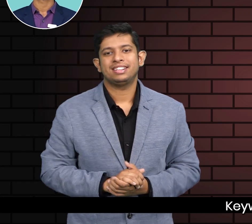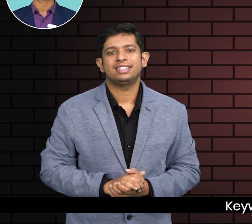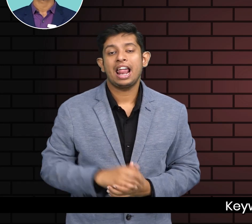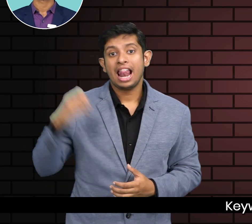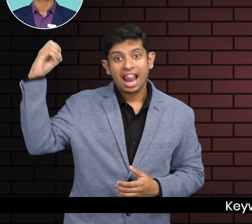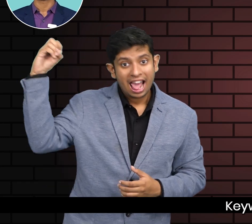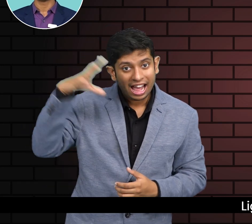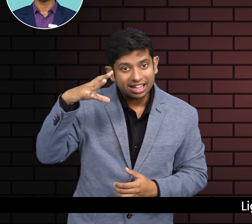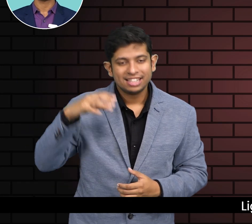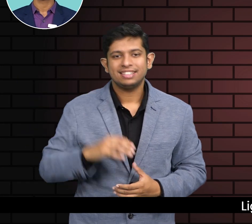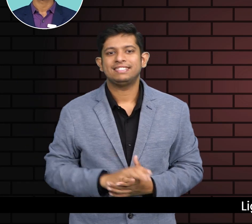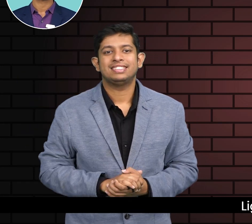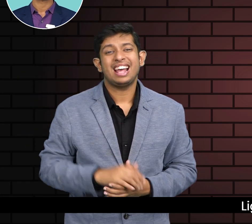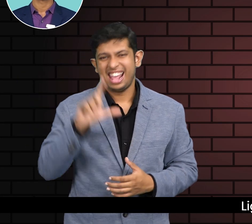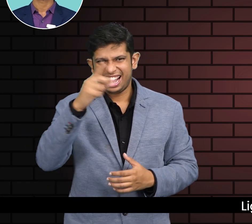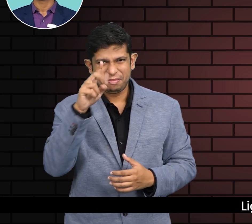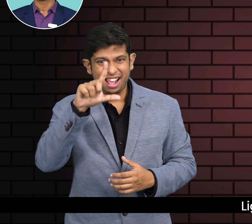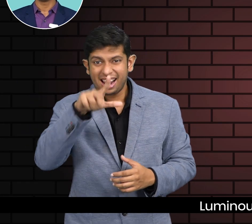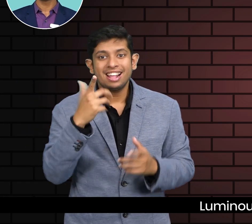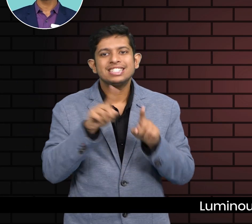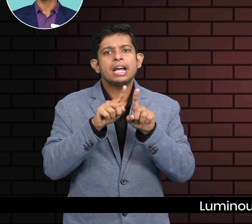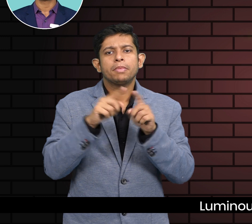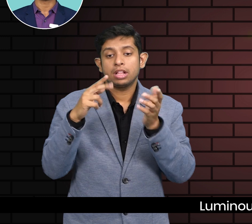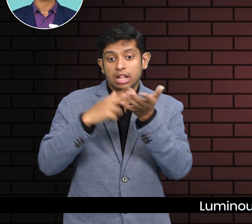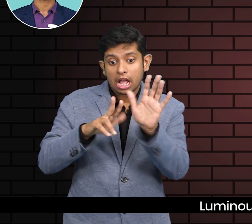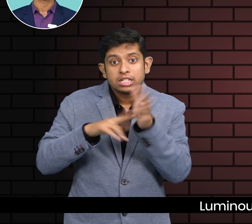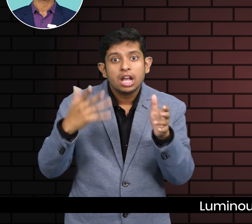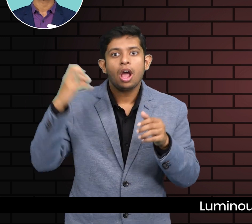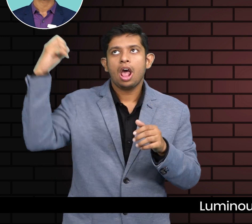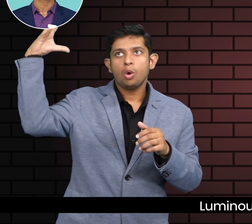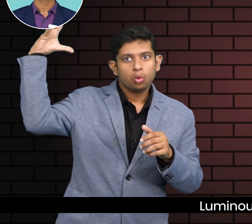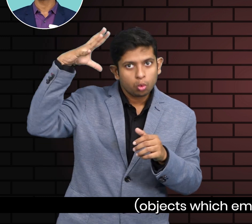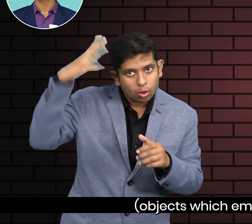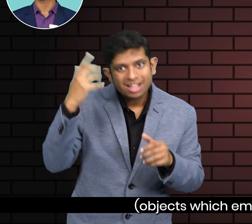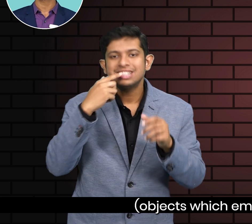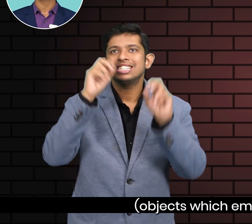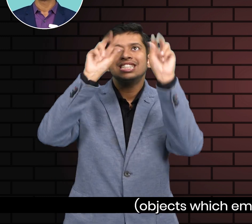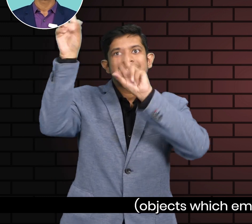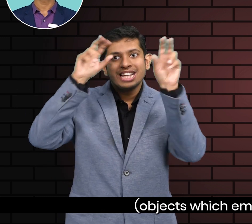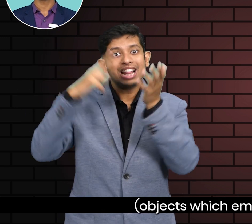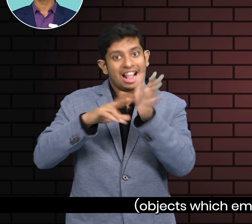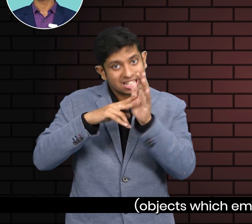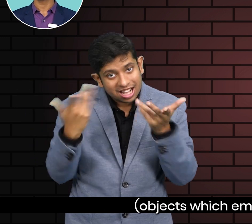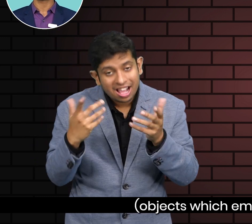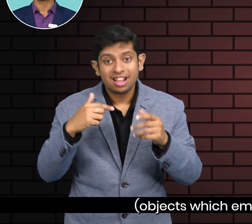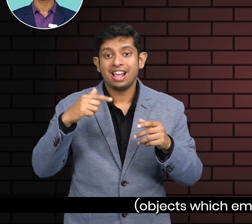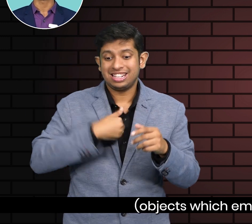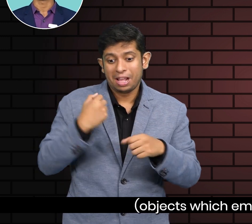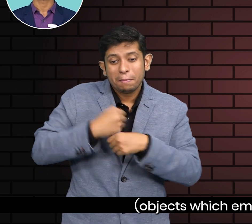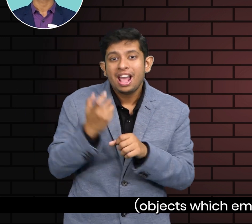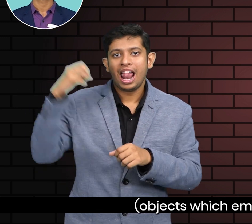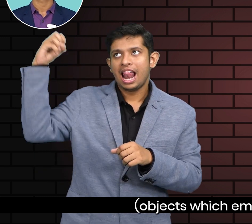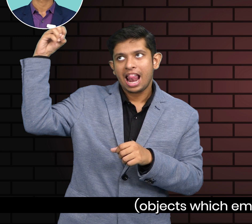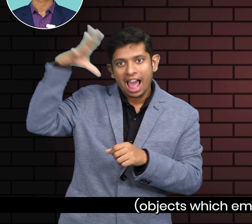Keywords. Light. Luminous objects. Objects which emit light on their